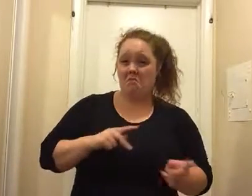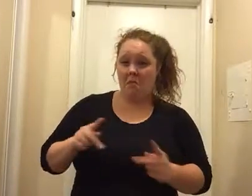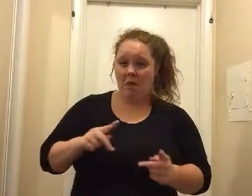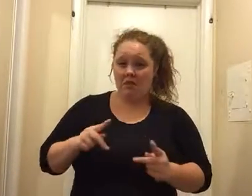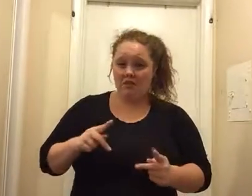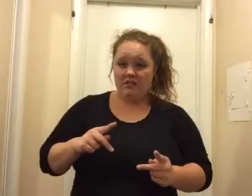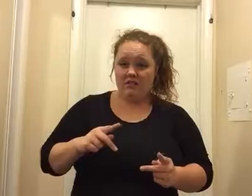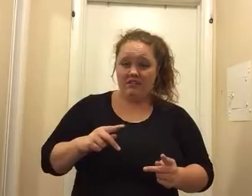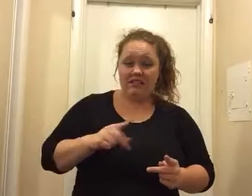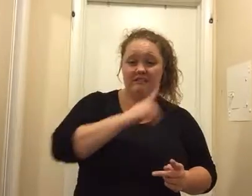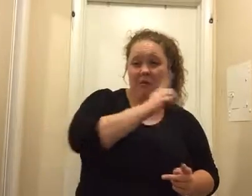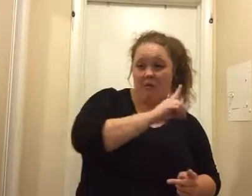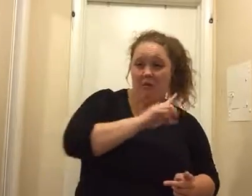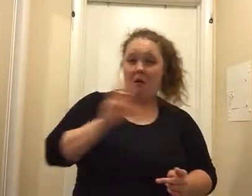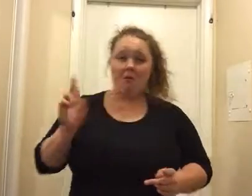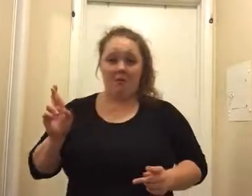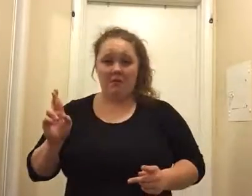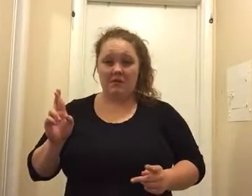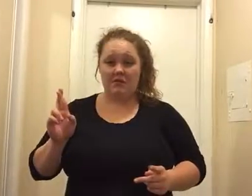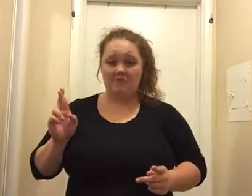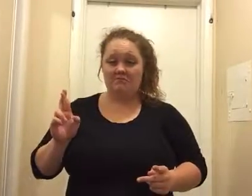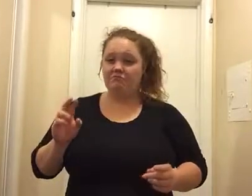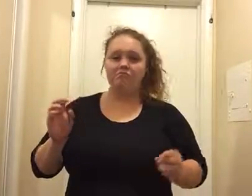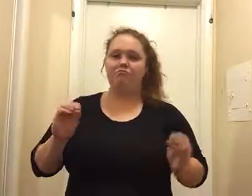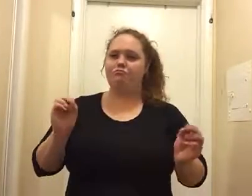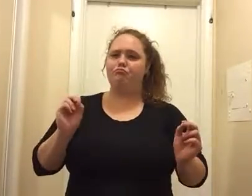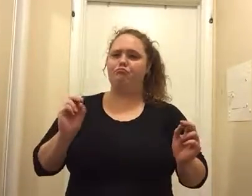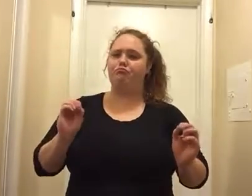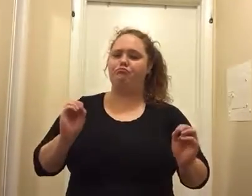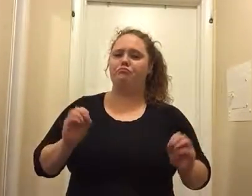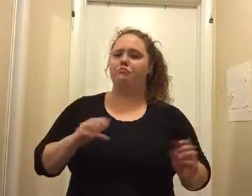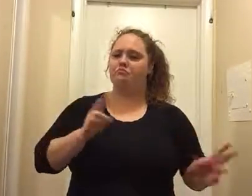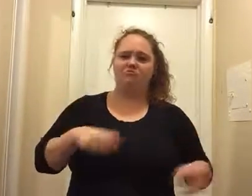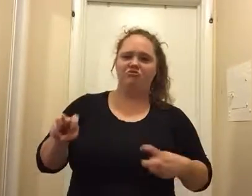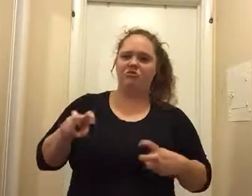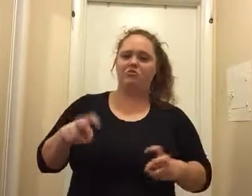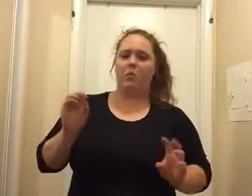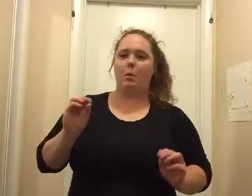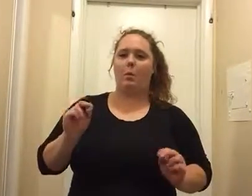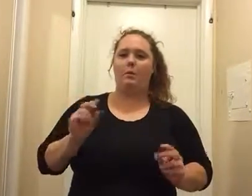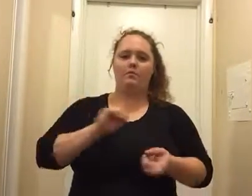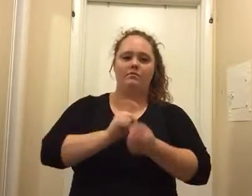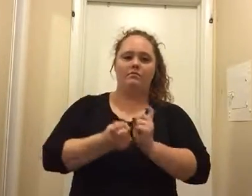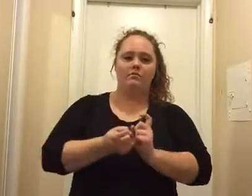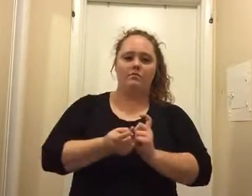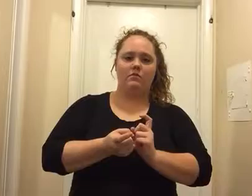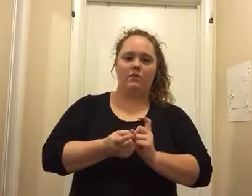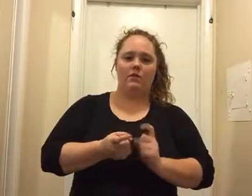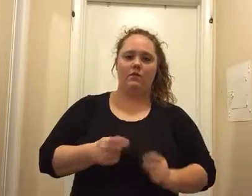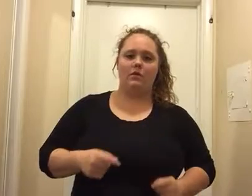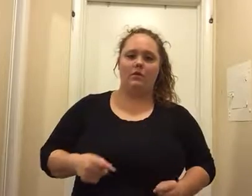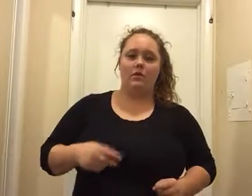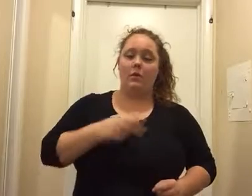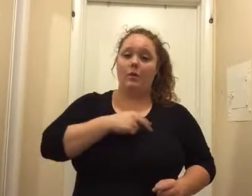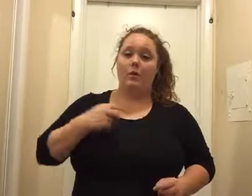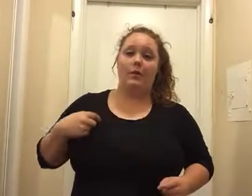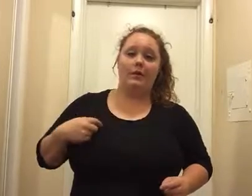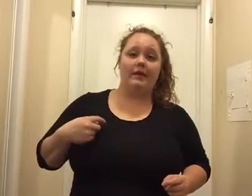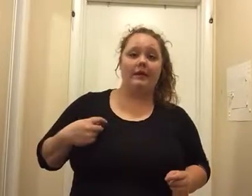are transferring power from Washington, D.C. and giving it back to you, the people.